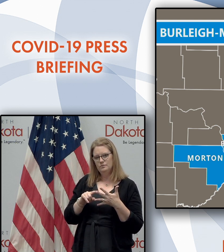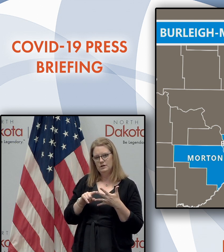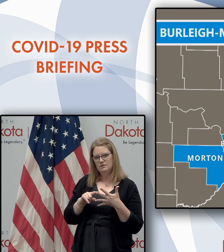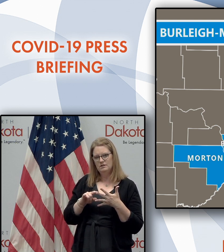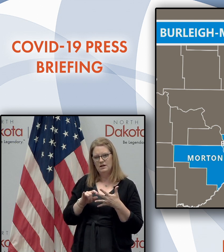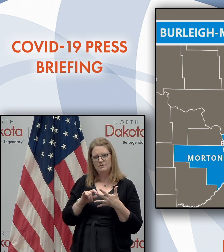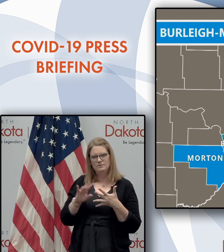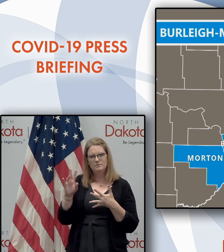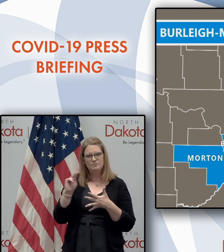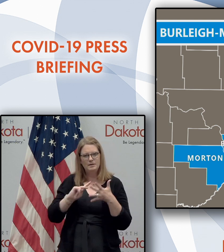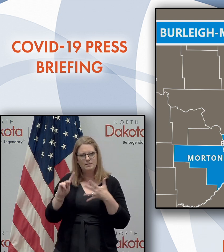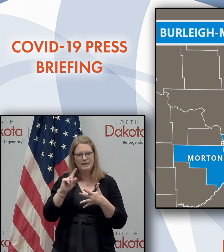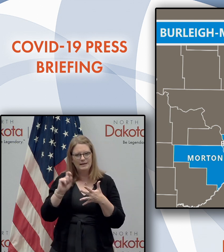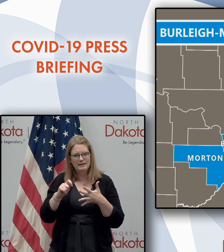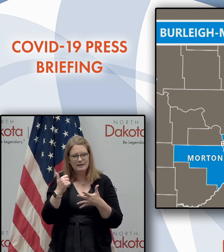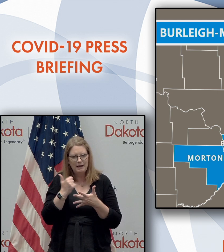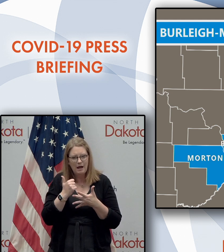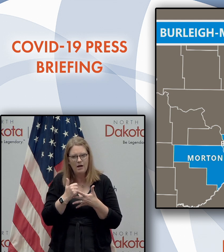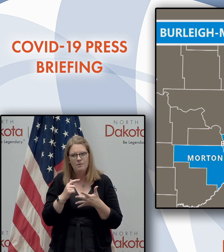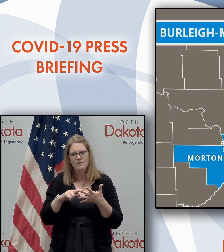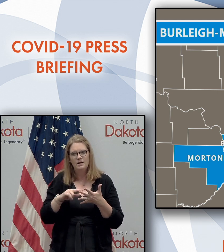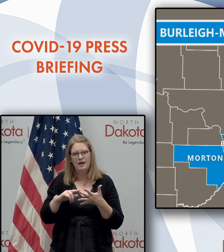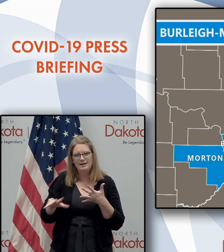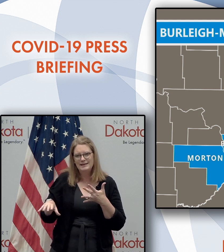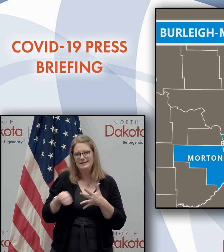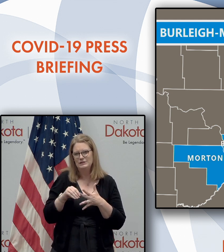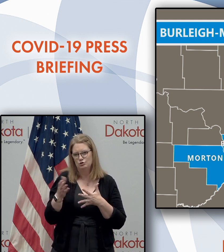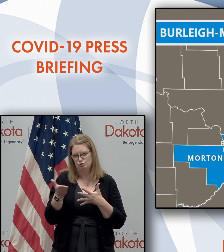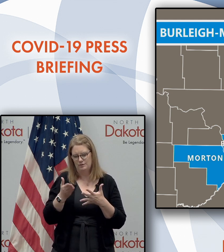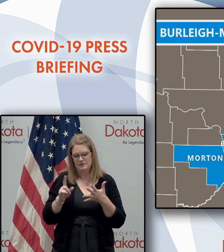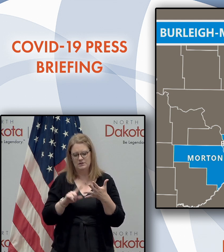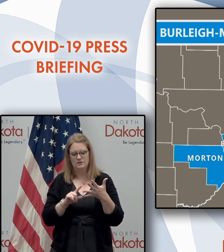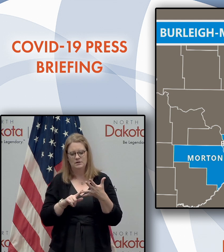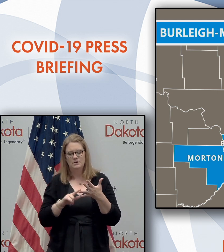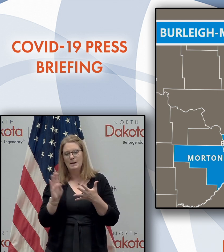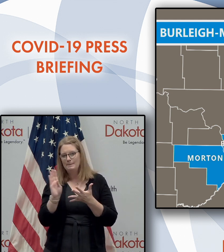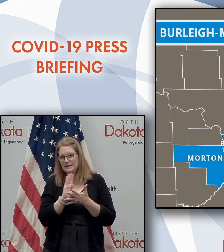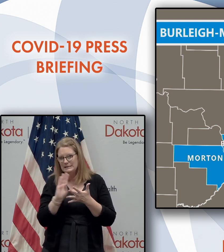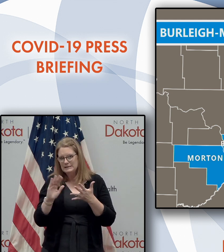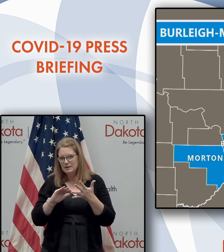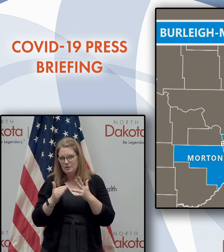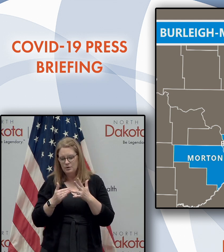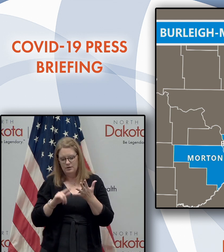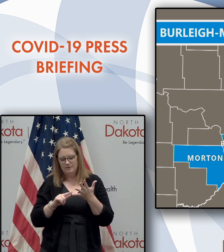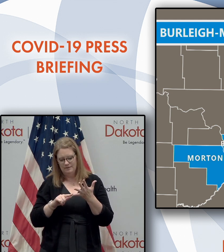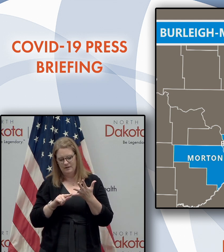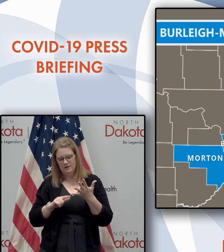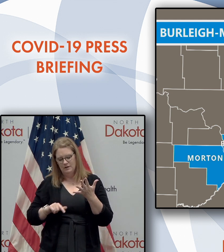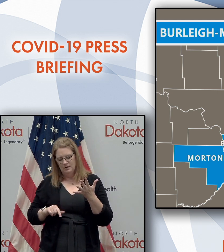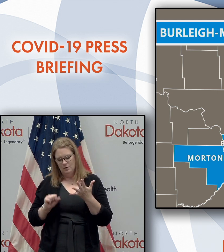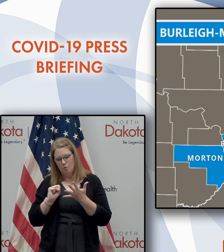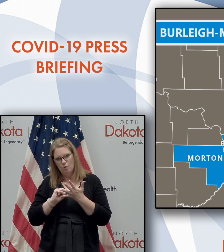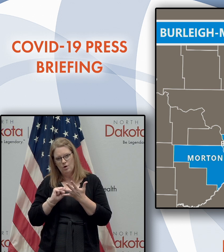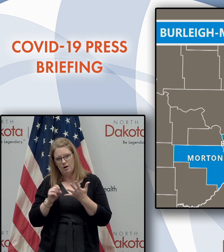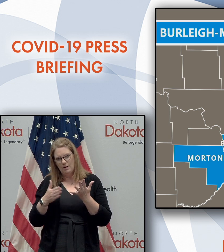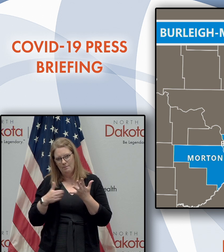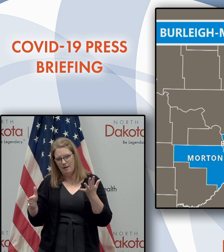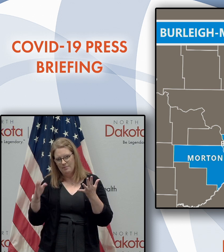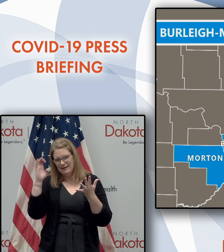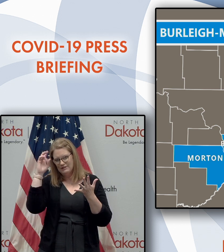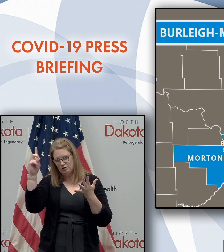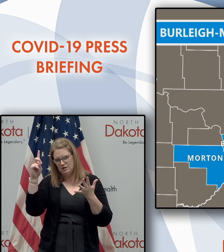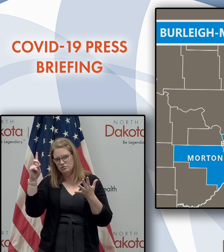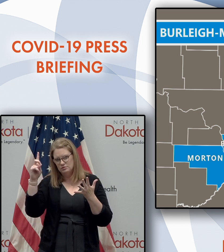underserved populations and wraparound services. Another will engage the business community, and a 5th subcommittee will work on public